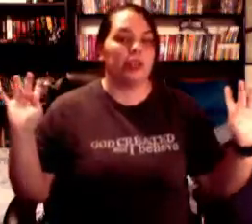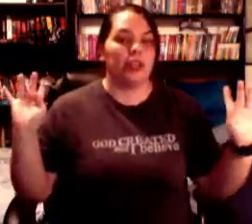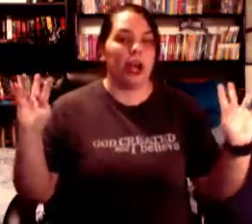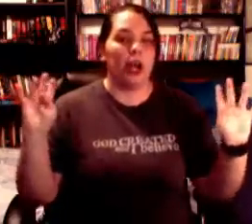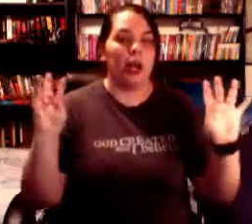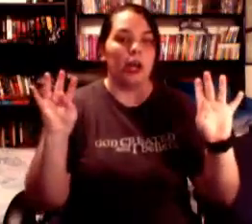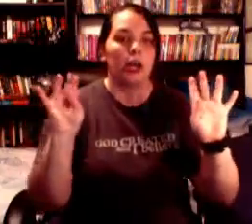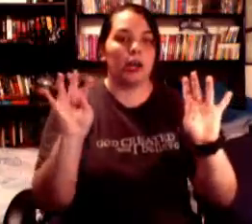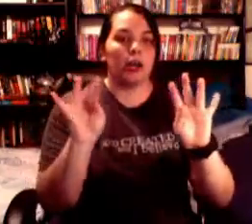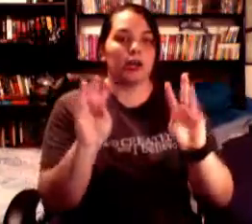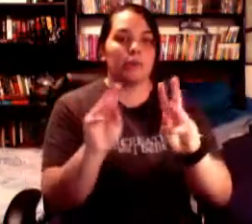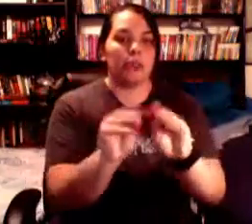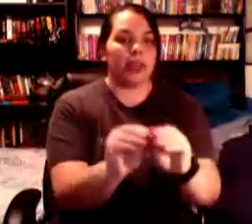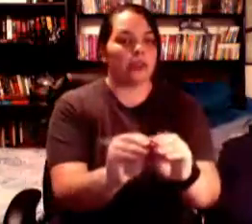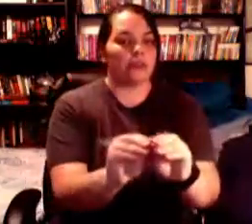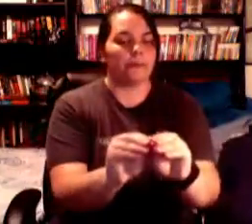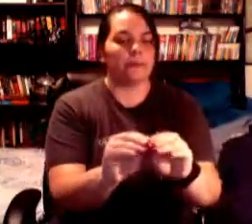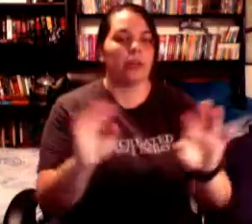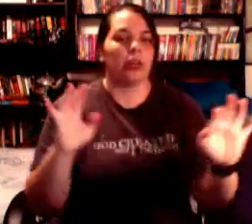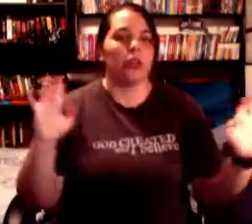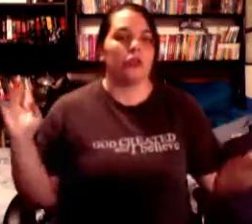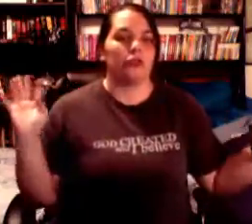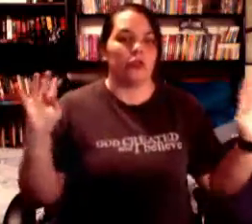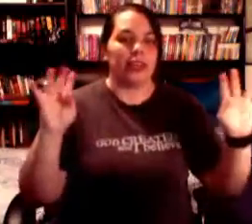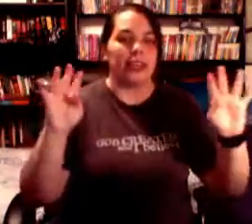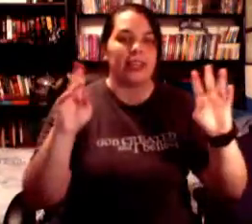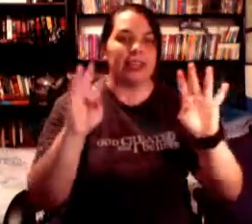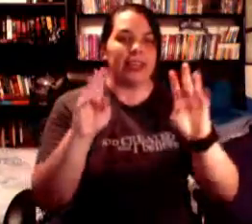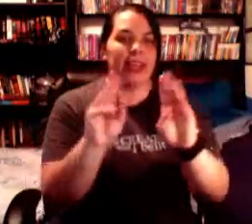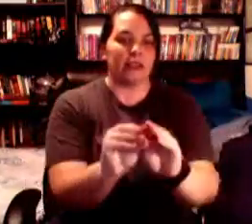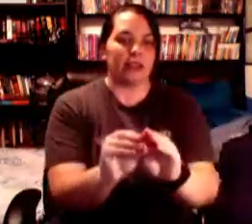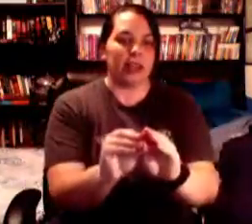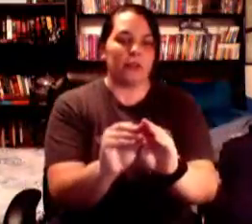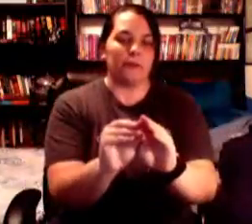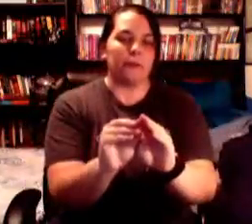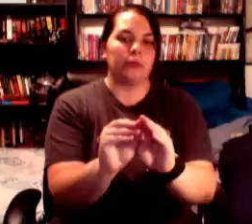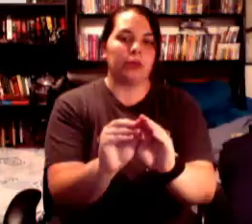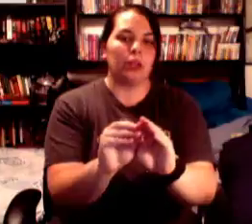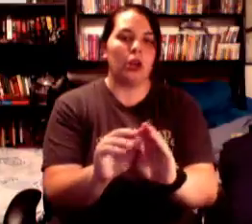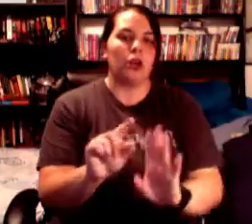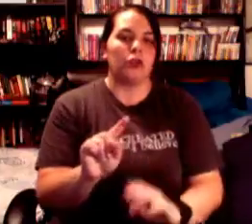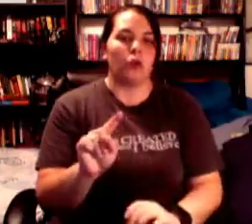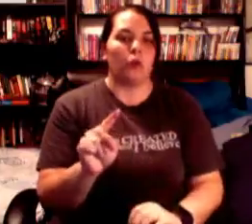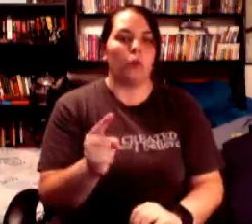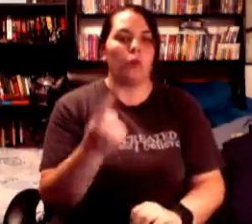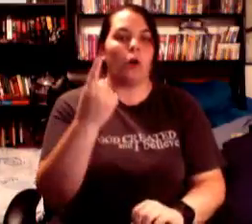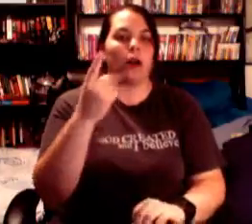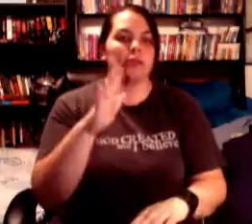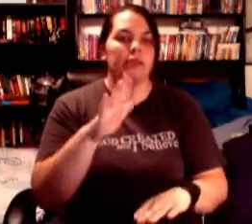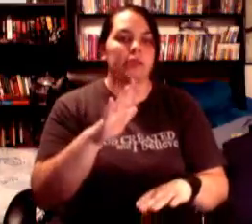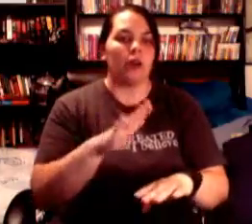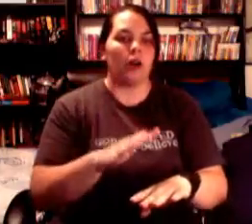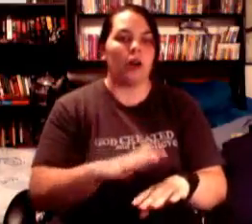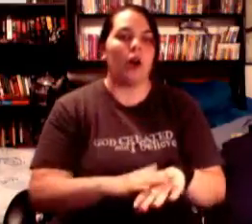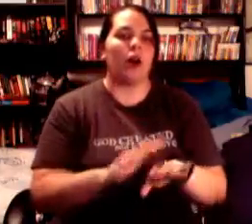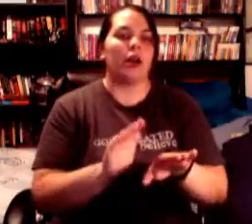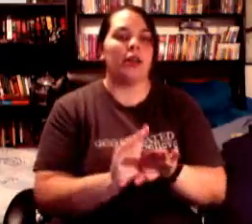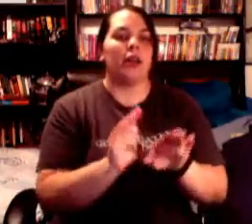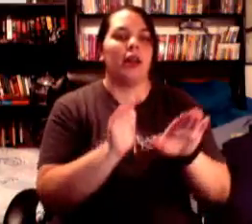going to come together. So they gather together. So once on